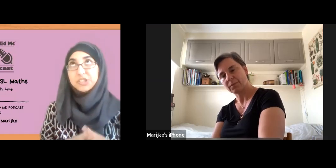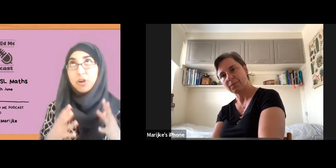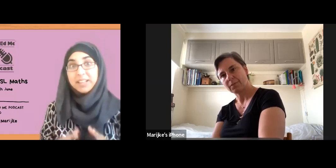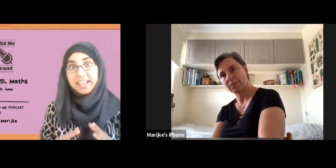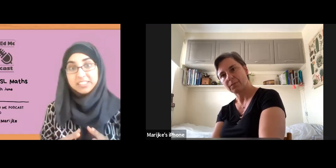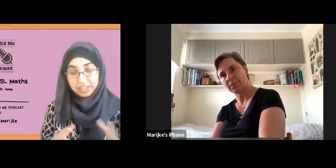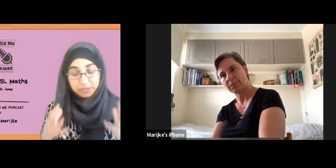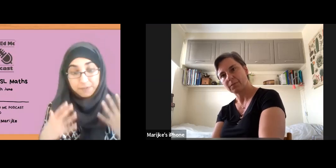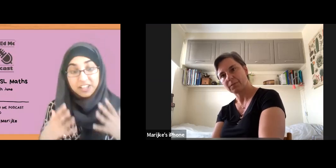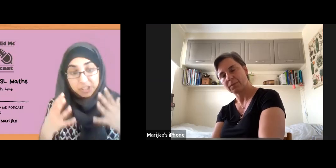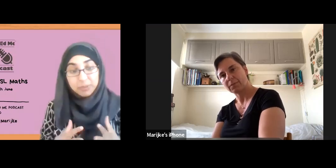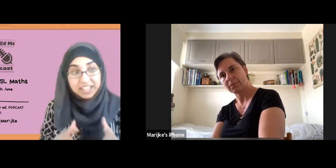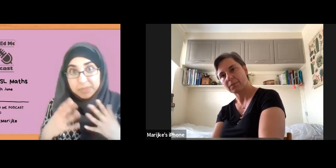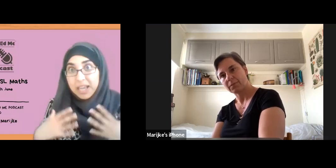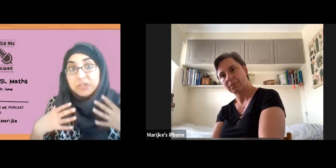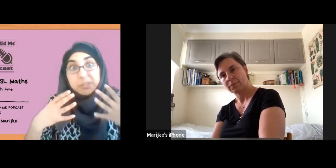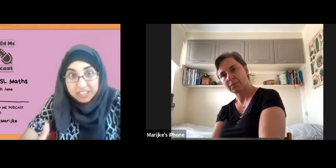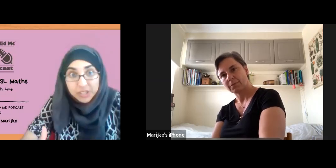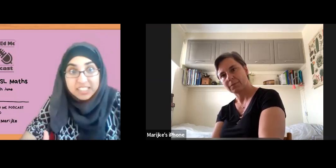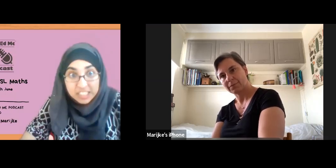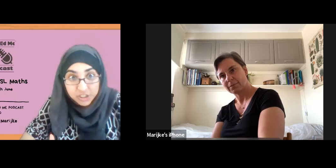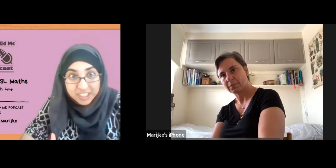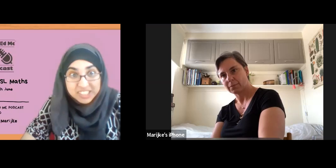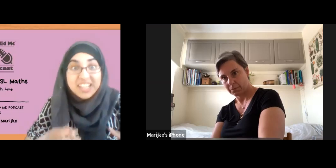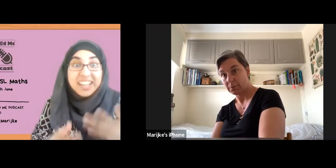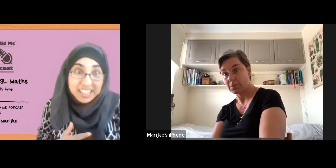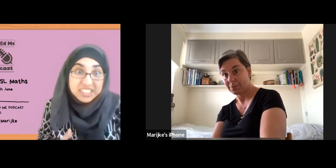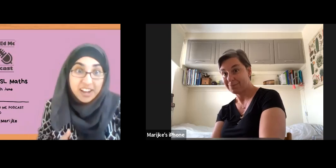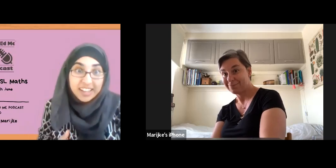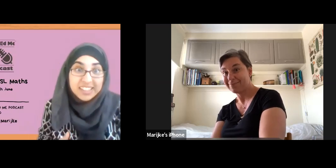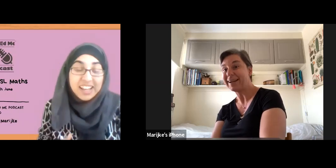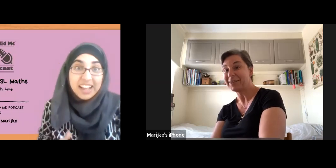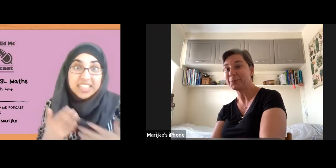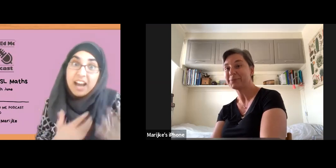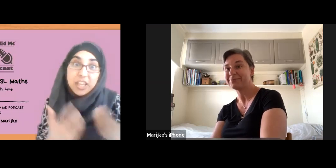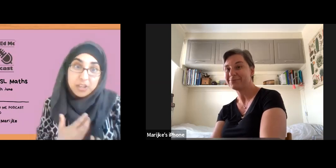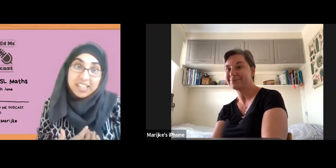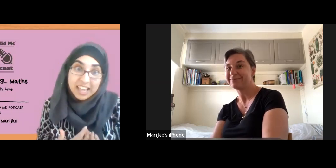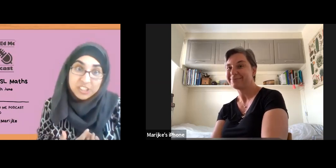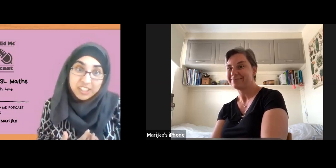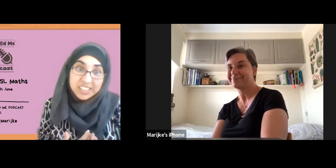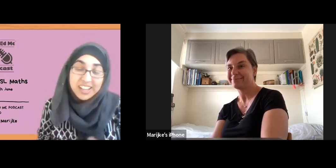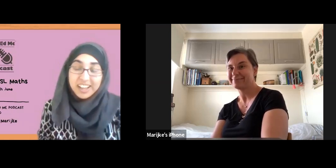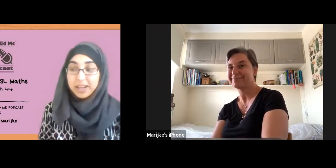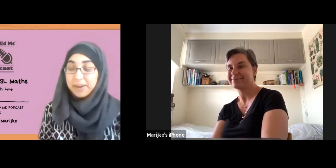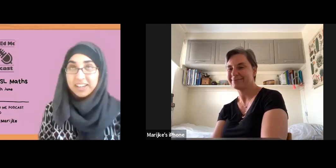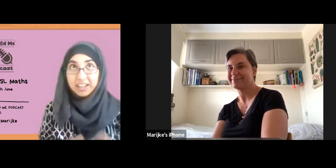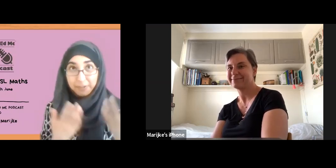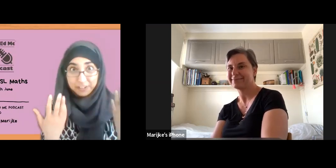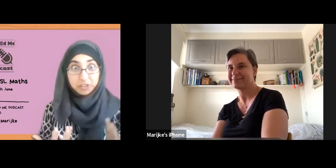so blessed. So they felt so blessed to be able to speak to their teachers in sign and to have that communication. And I felt so